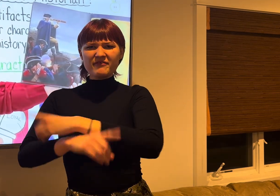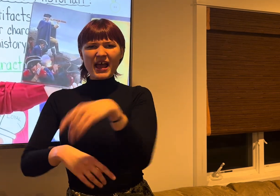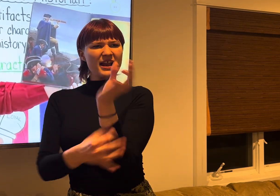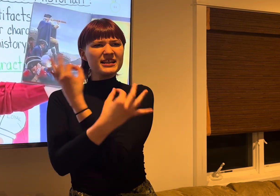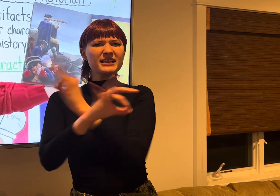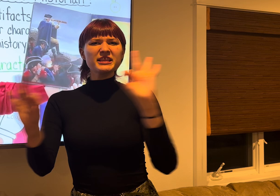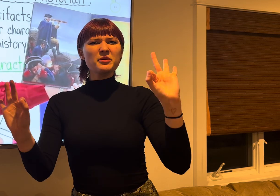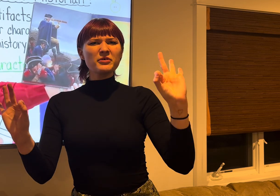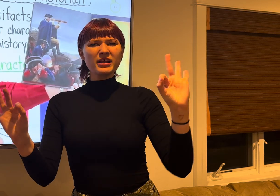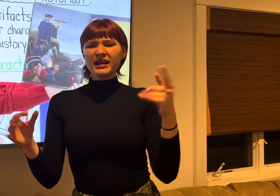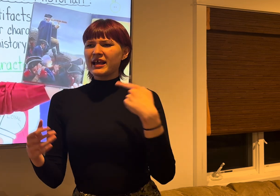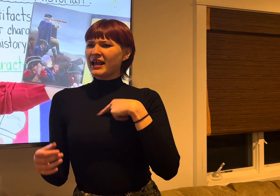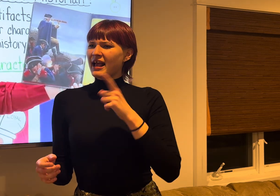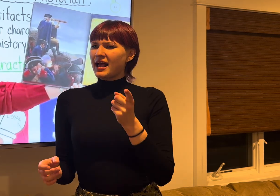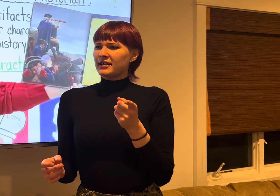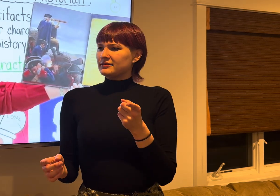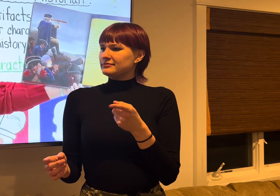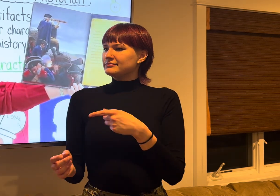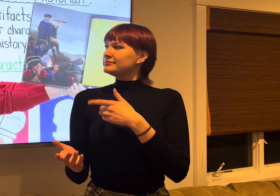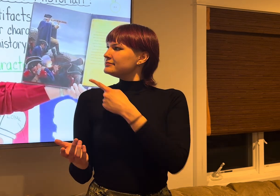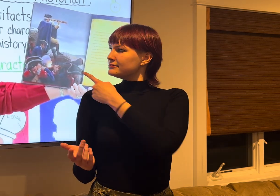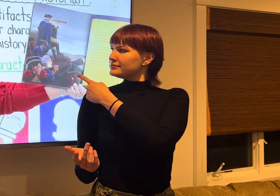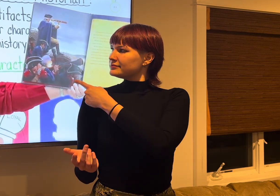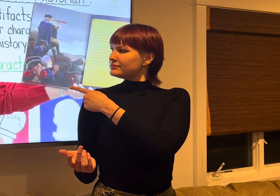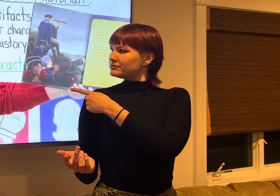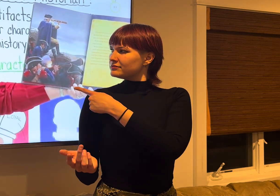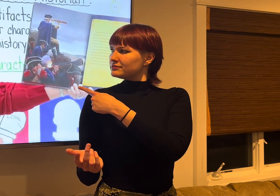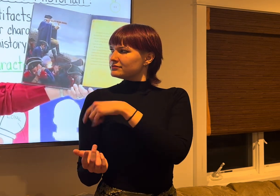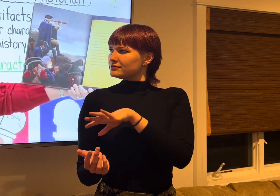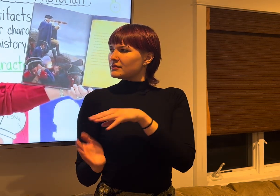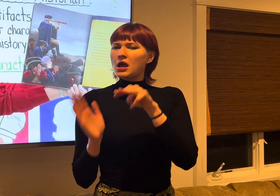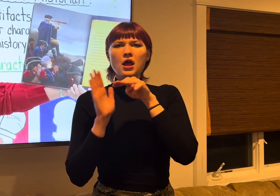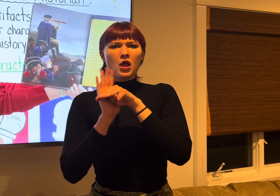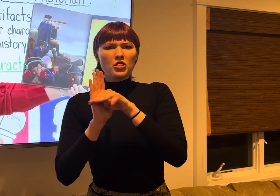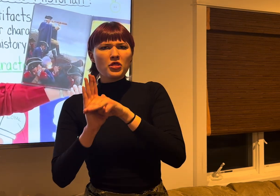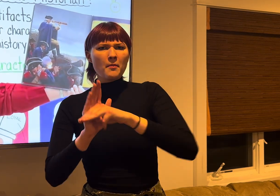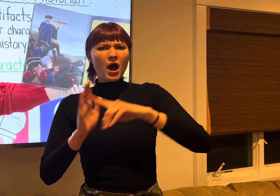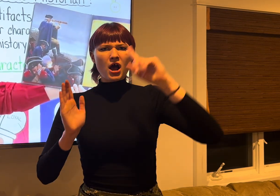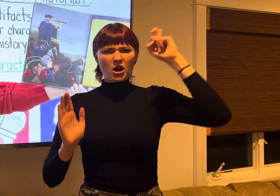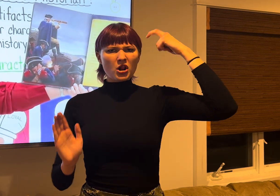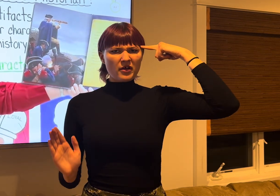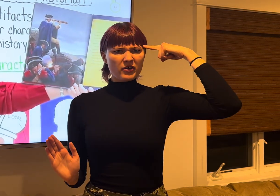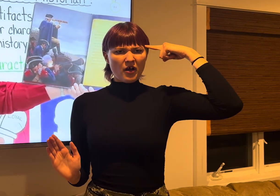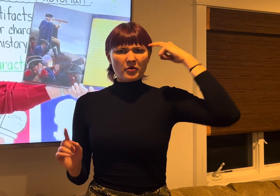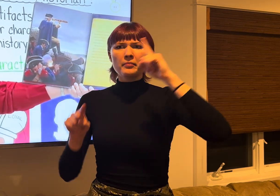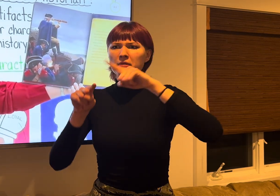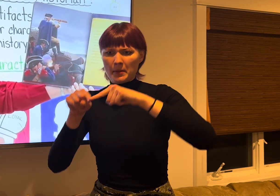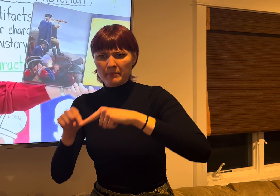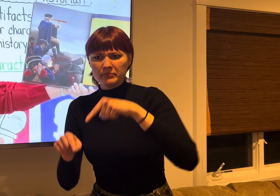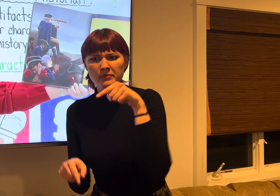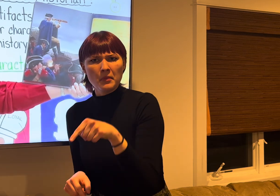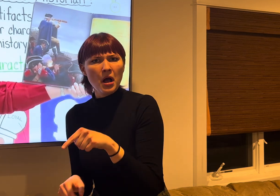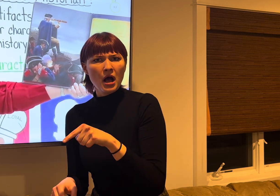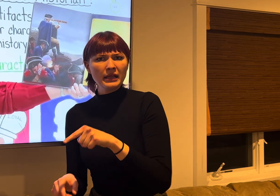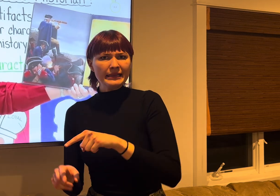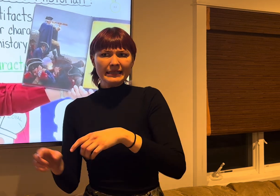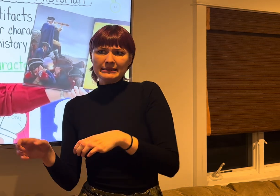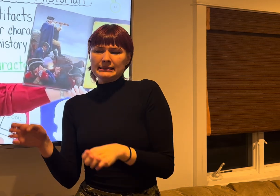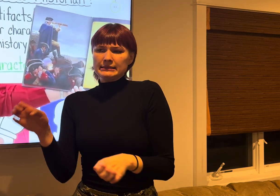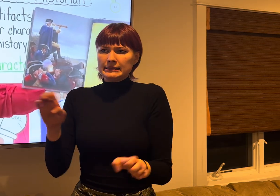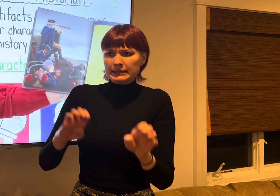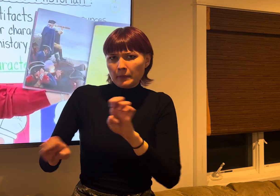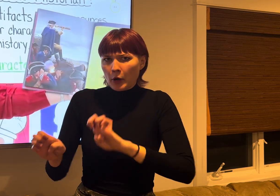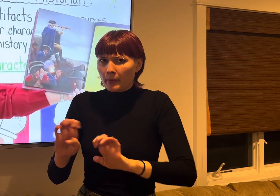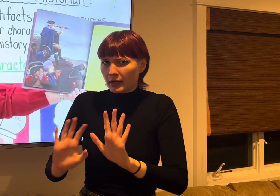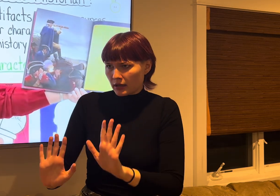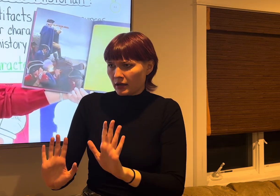fire of liberty and the destiny of the republic model of government were staked on this experiment. A constitutional convention was called.